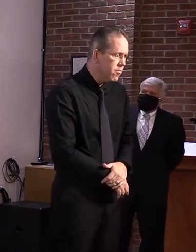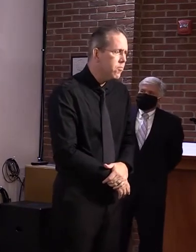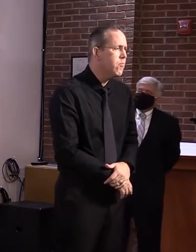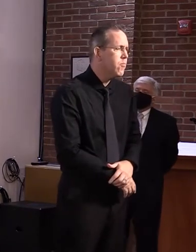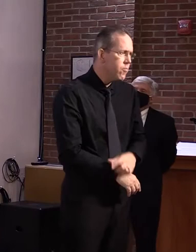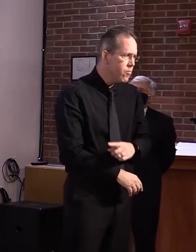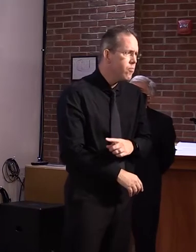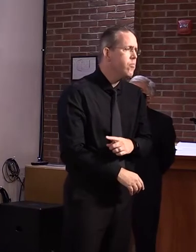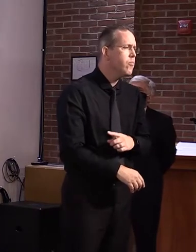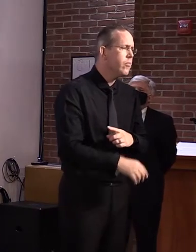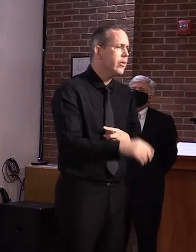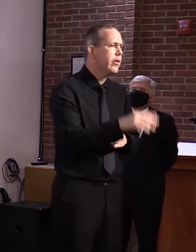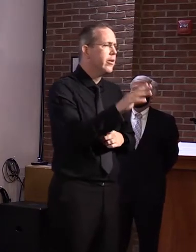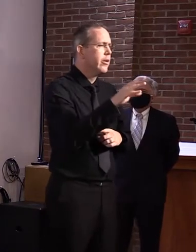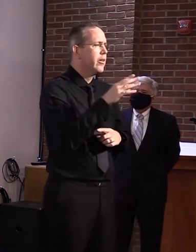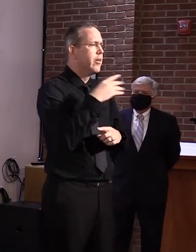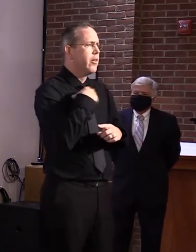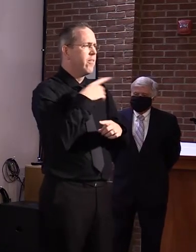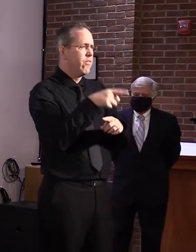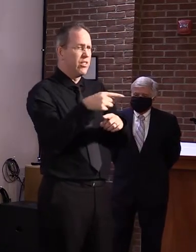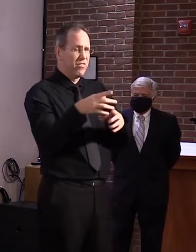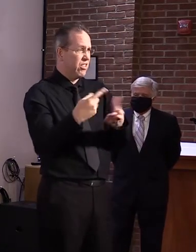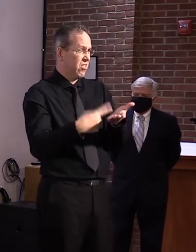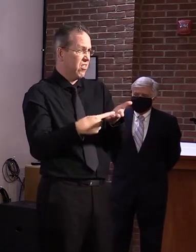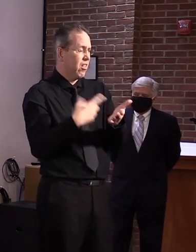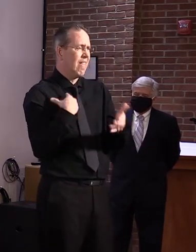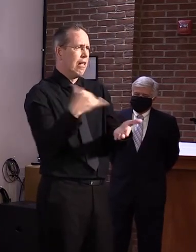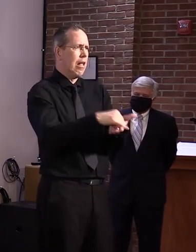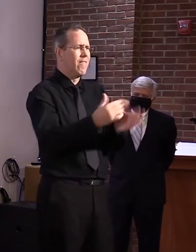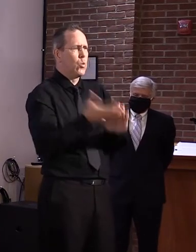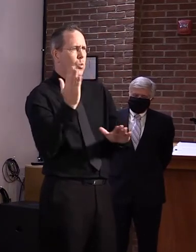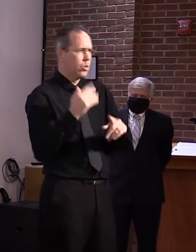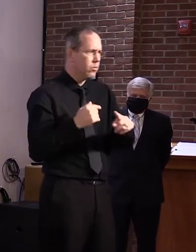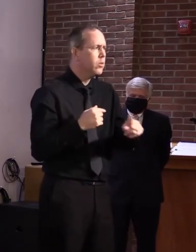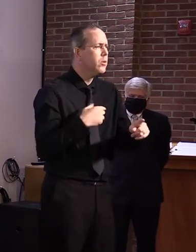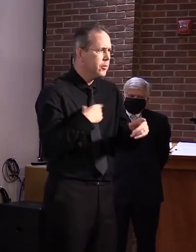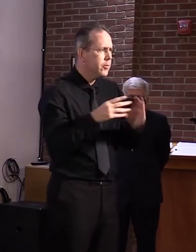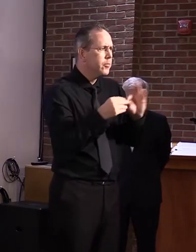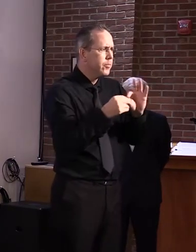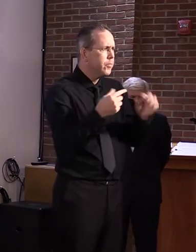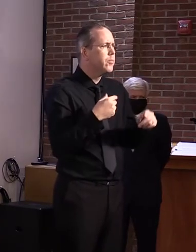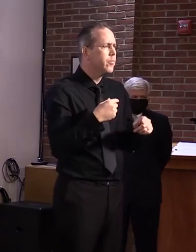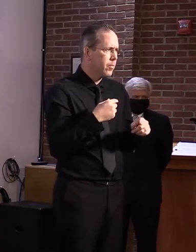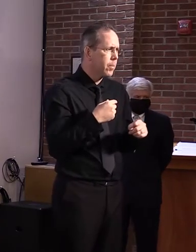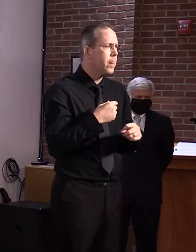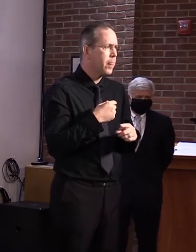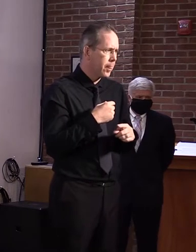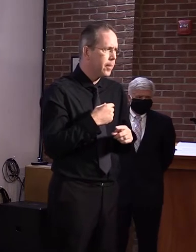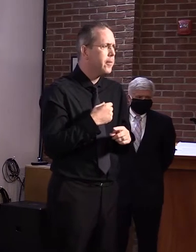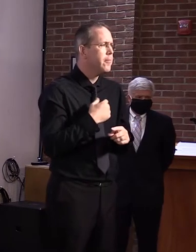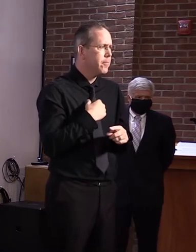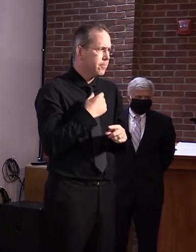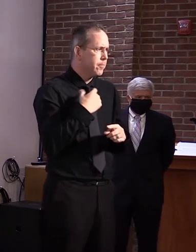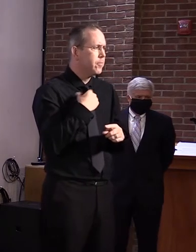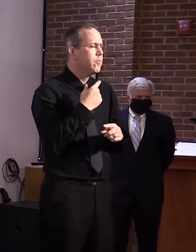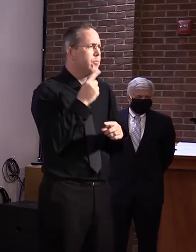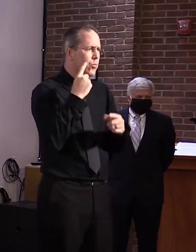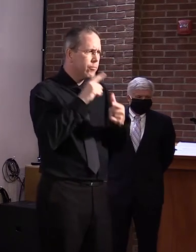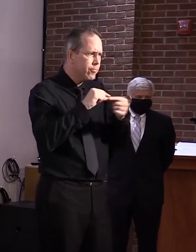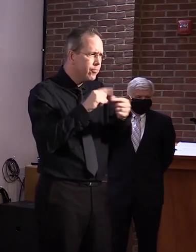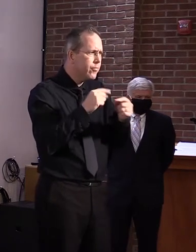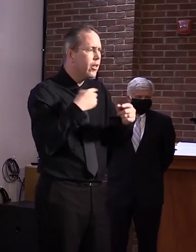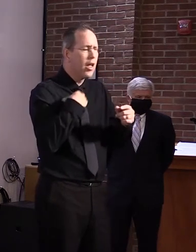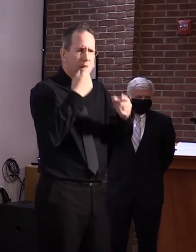on-campus experience are important too, and we need to balance the great quality of education we offer